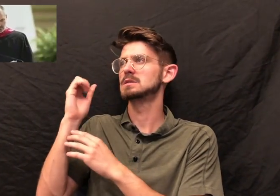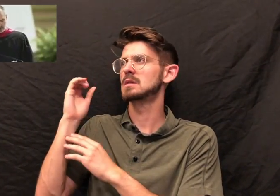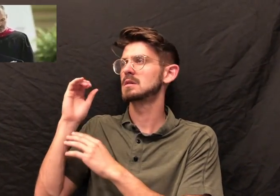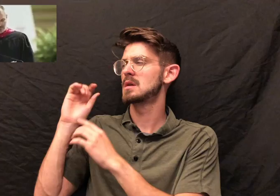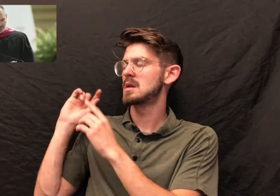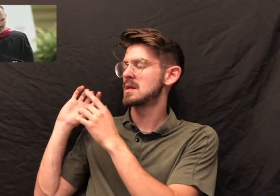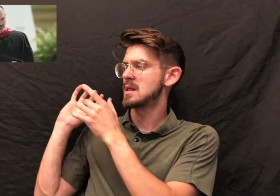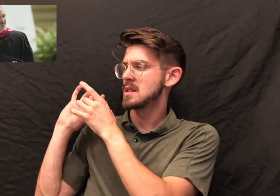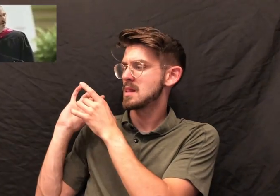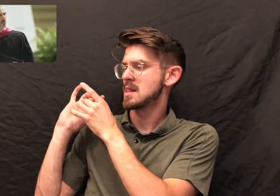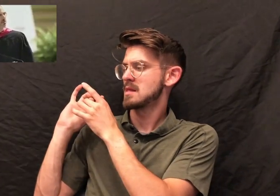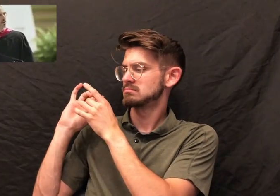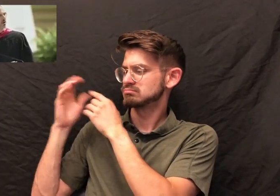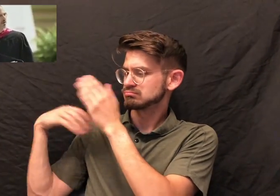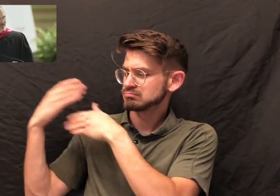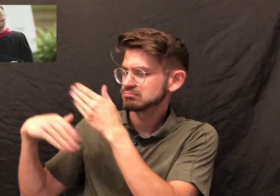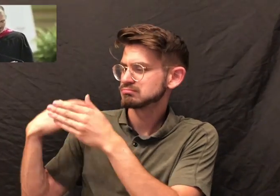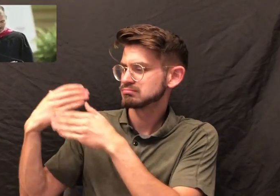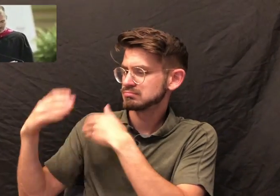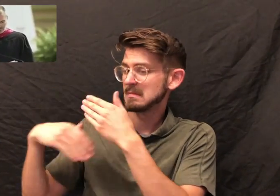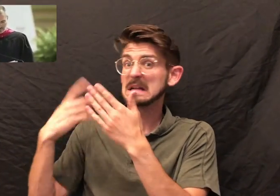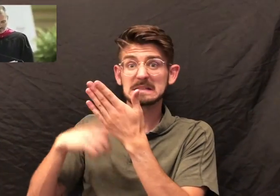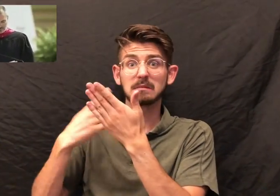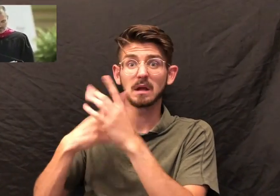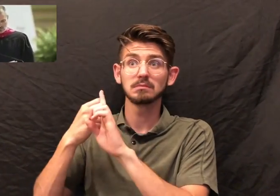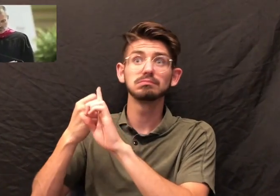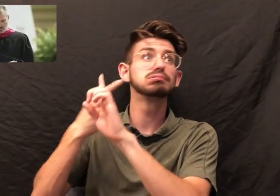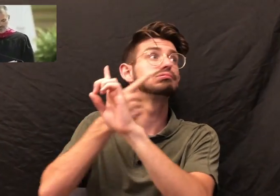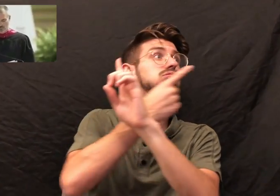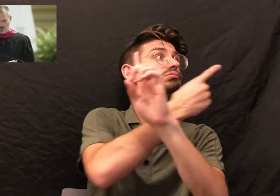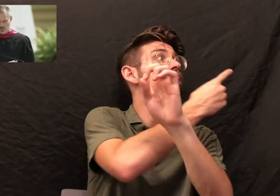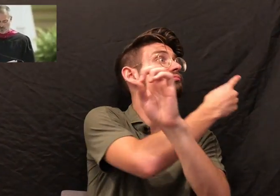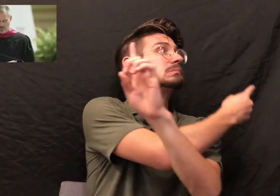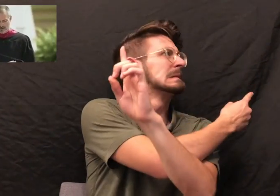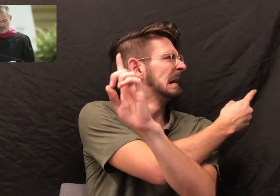you off the well-worn path, and that will make all the difference.